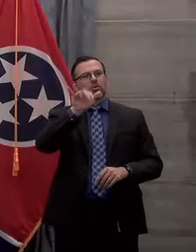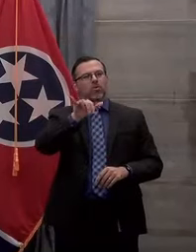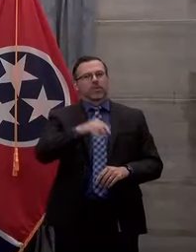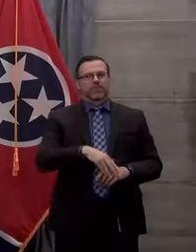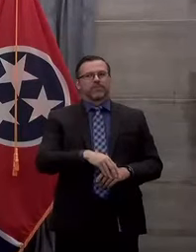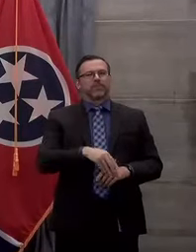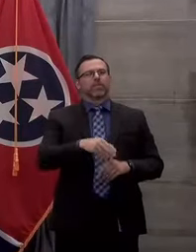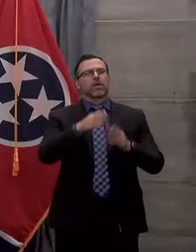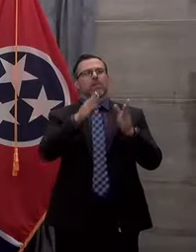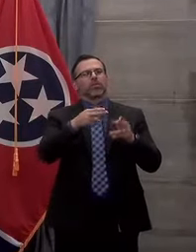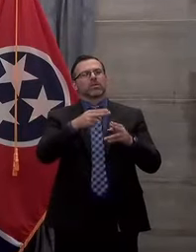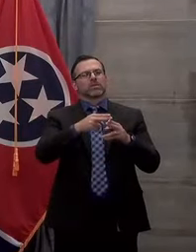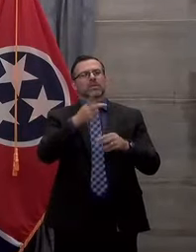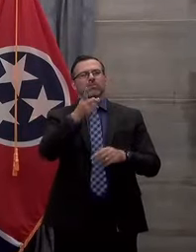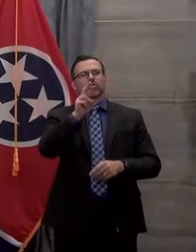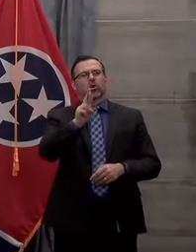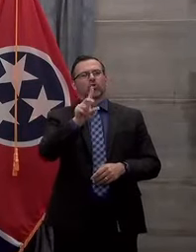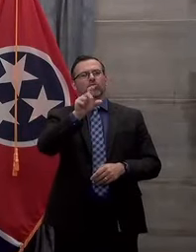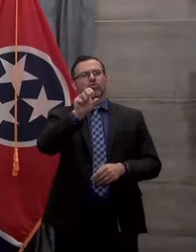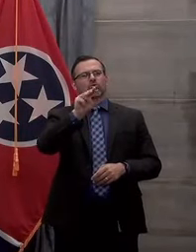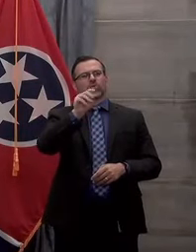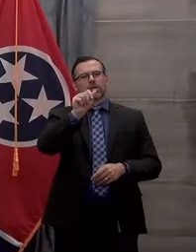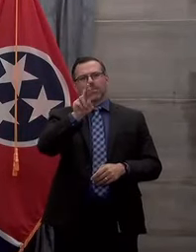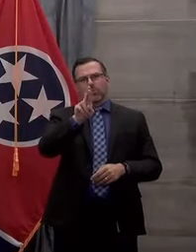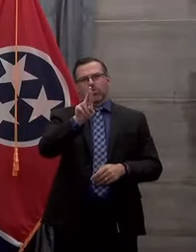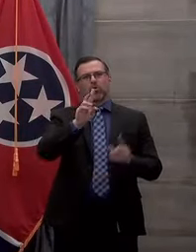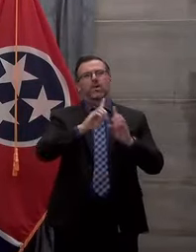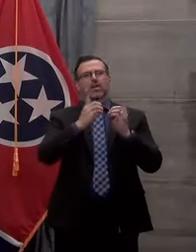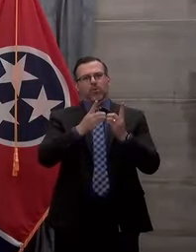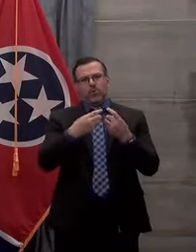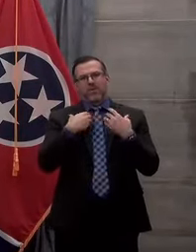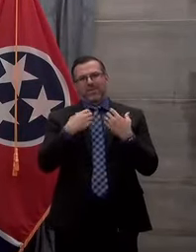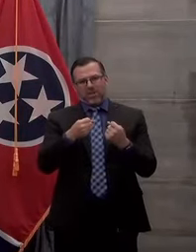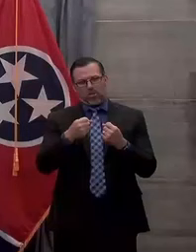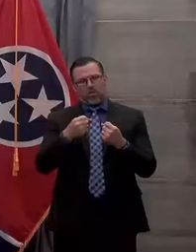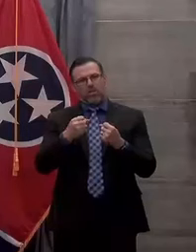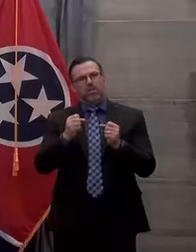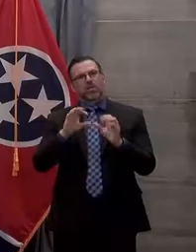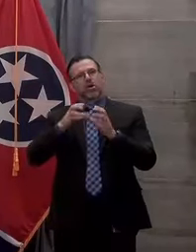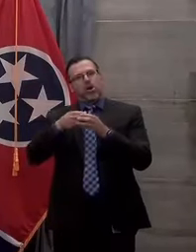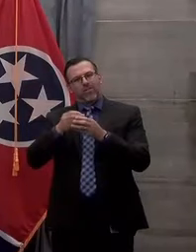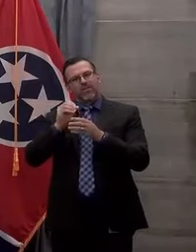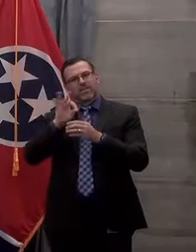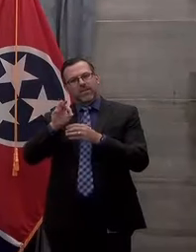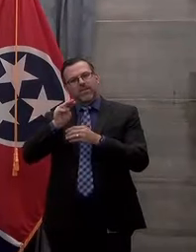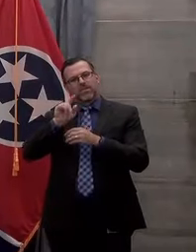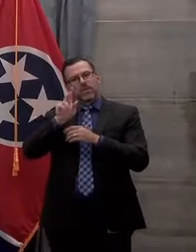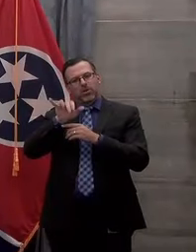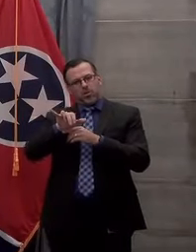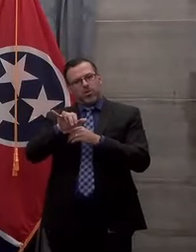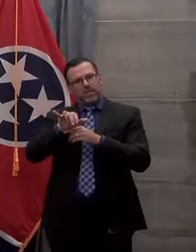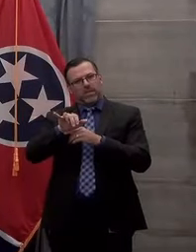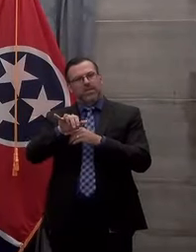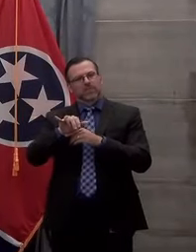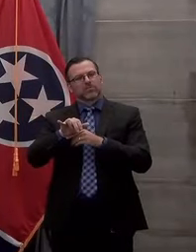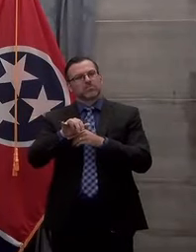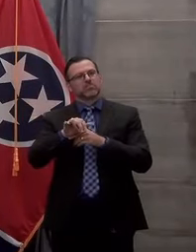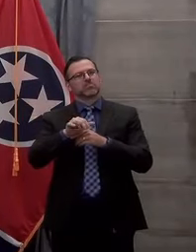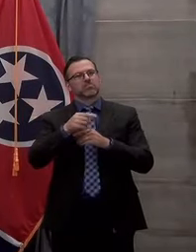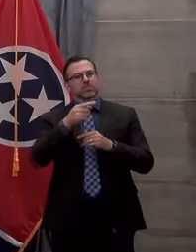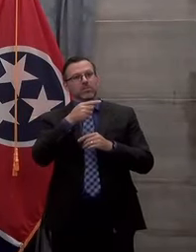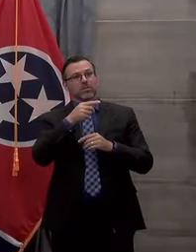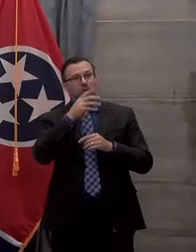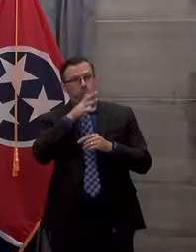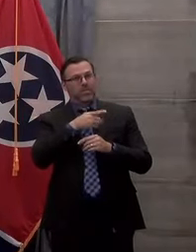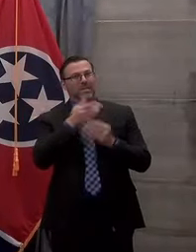from Dr. Lamar from our Department of Health's Office of Minority and Health Disparity Elimination is with us today, and I've asked her